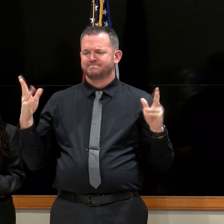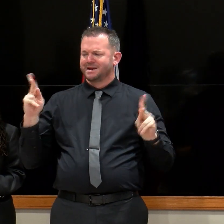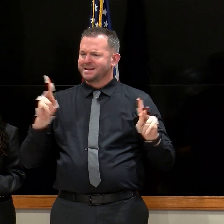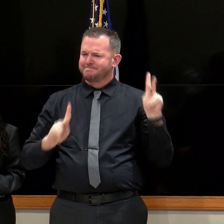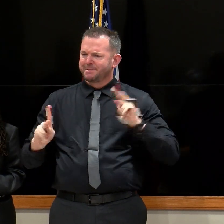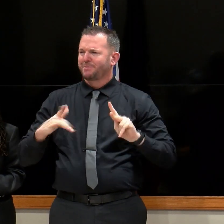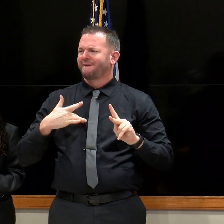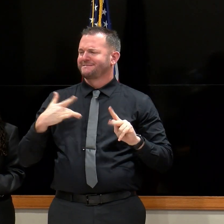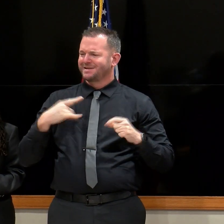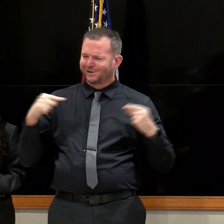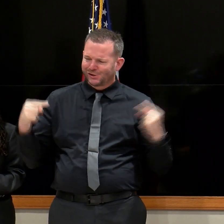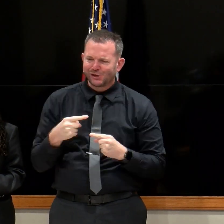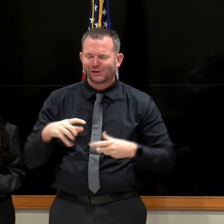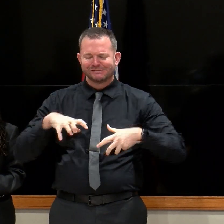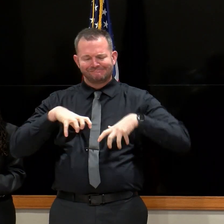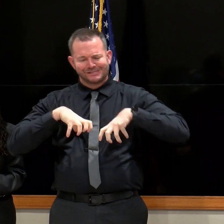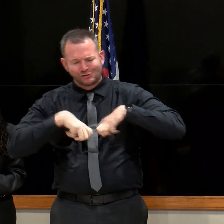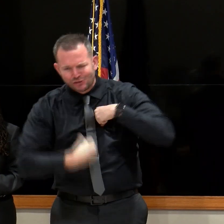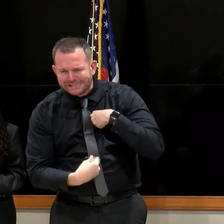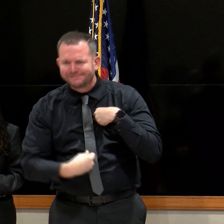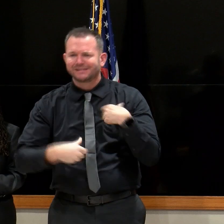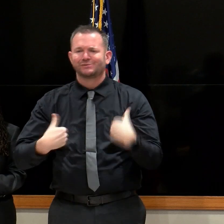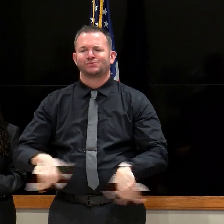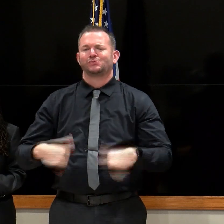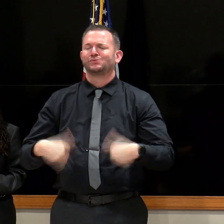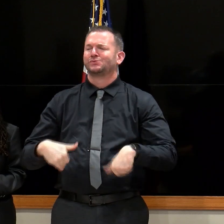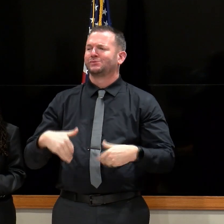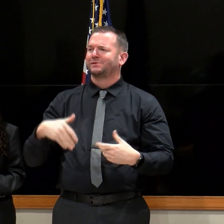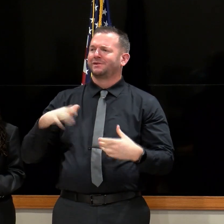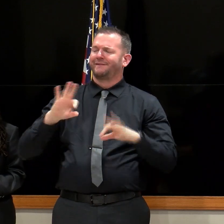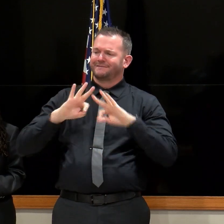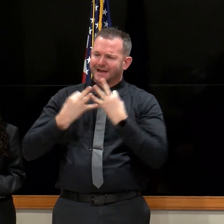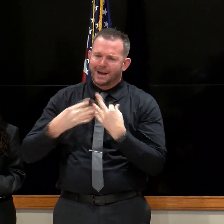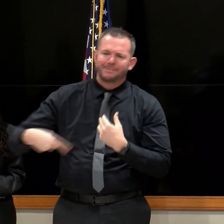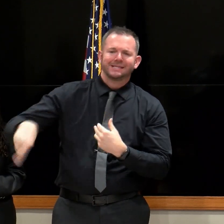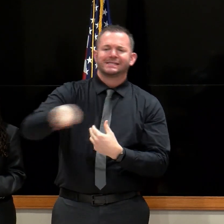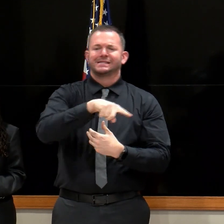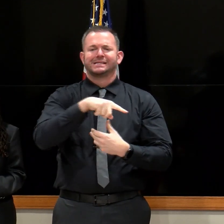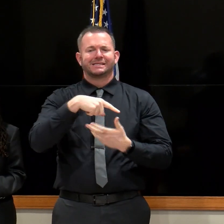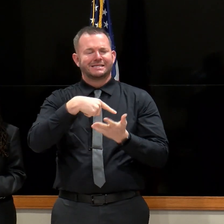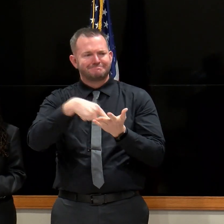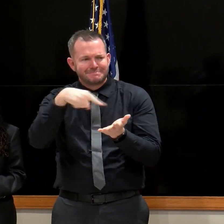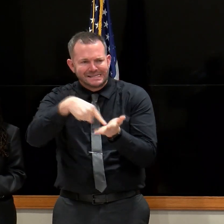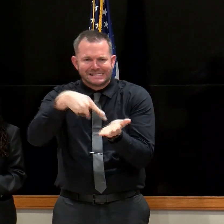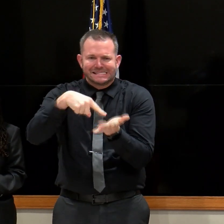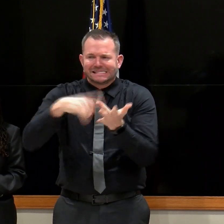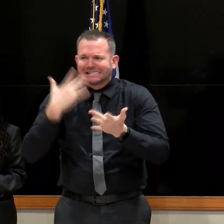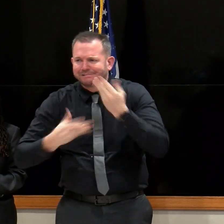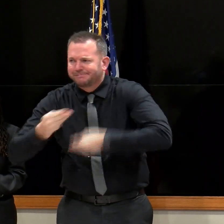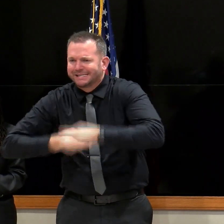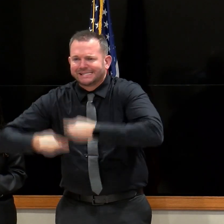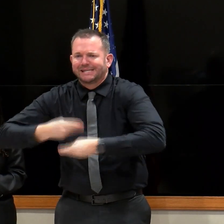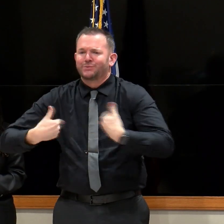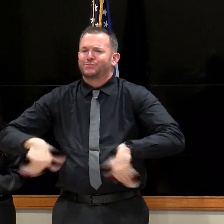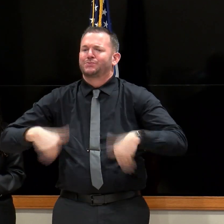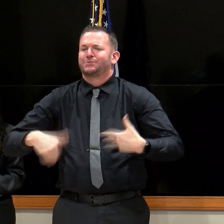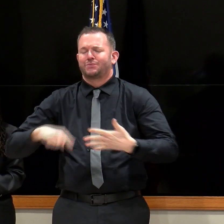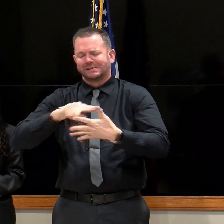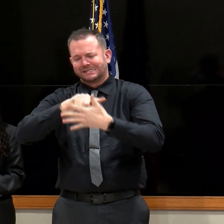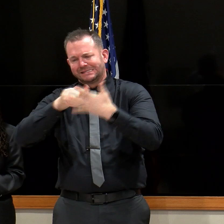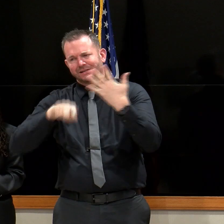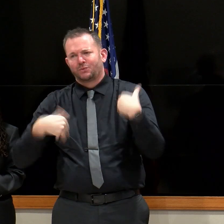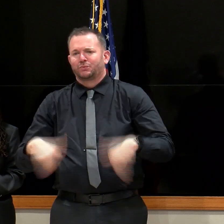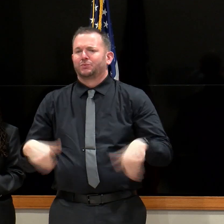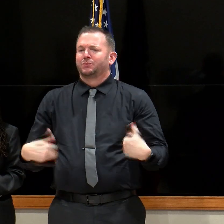bills, sometimes all of the above. And it's tempting, especially during the holidays, to